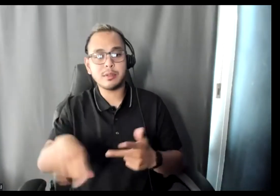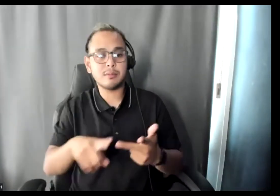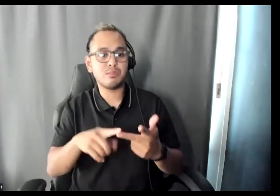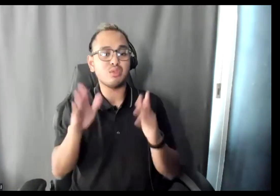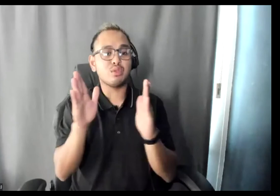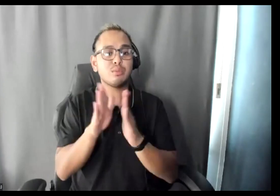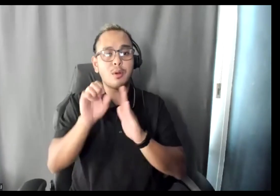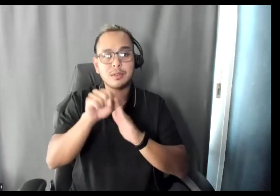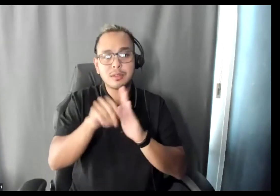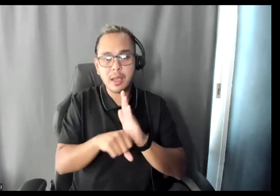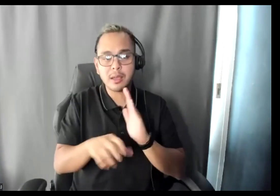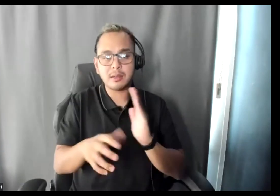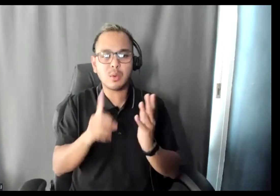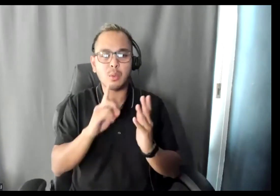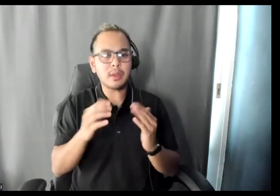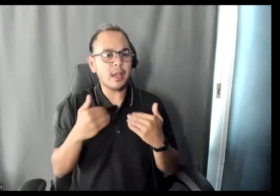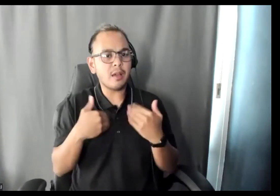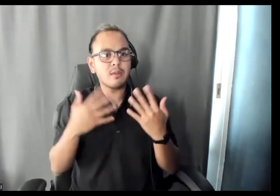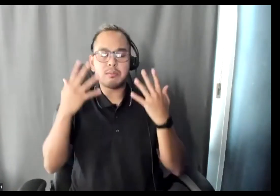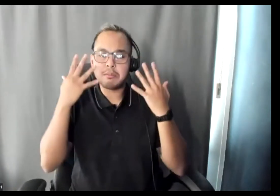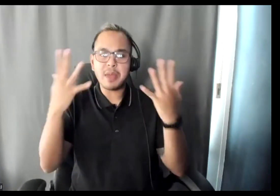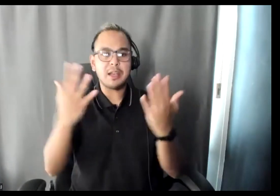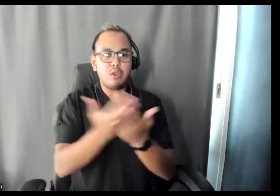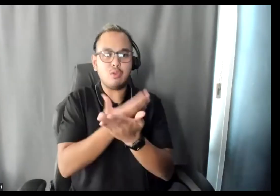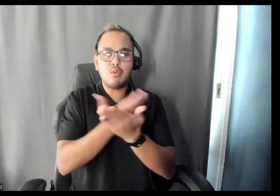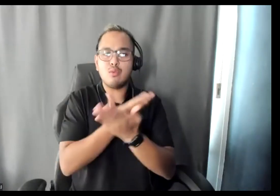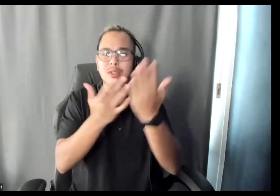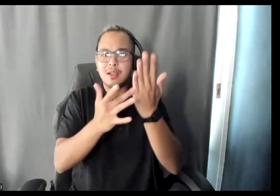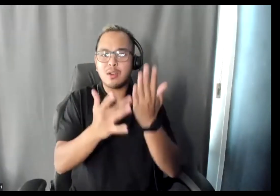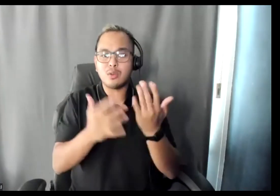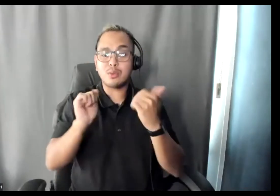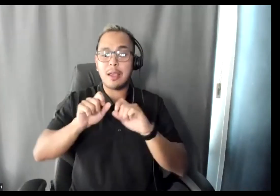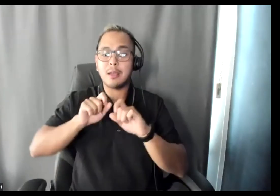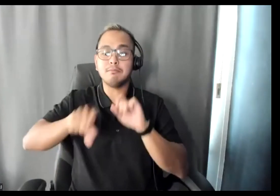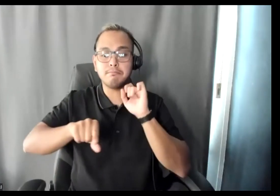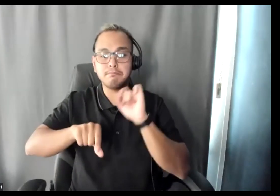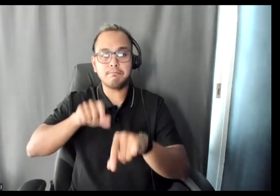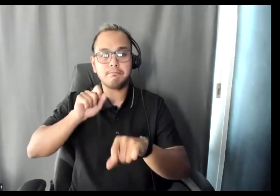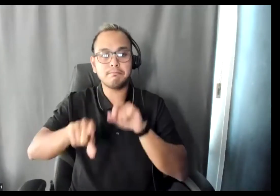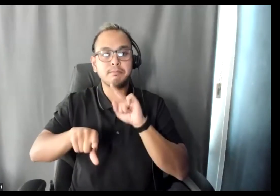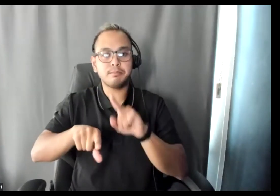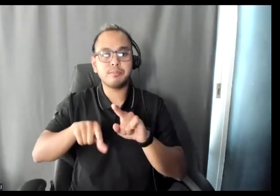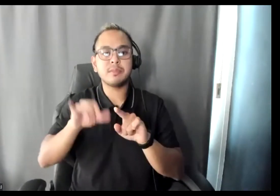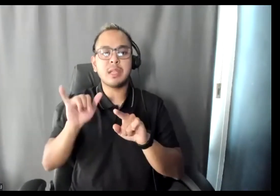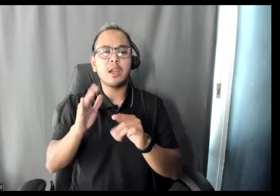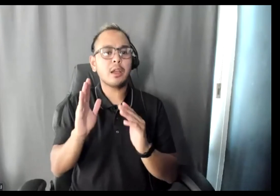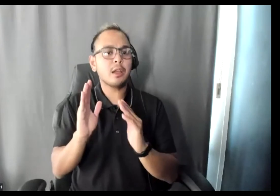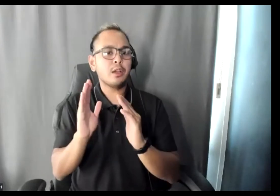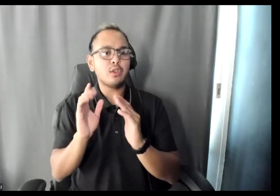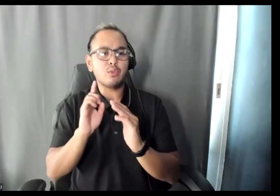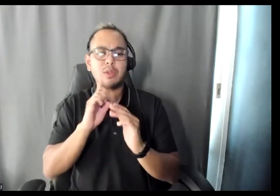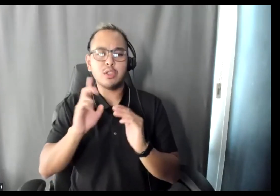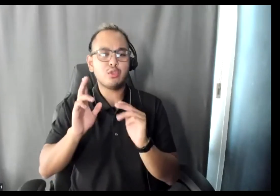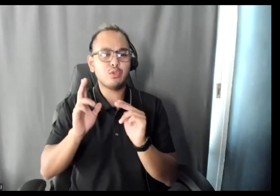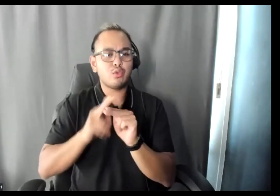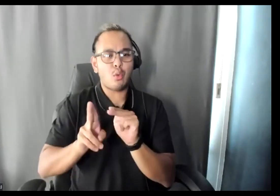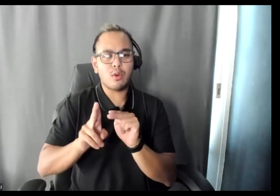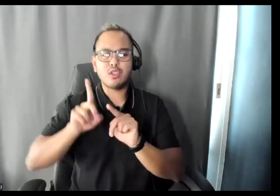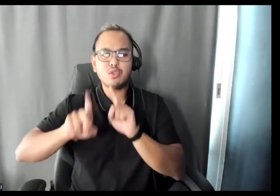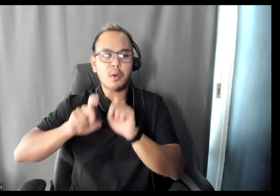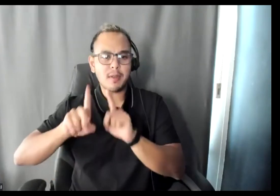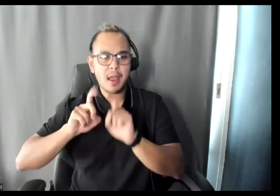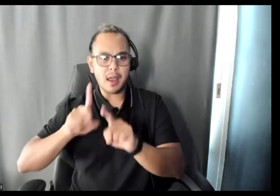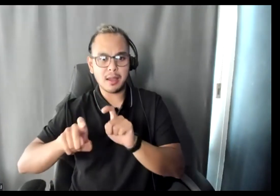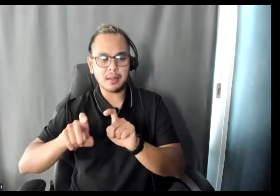so we have some pretty novel technologies where we can essentially send out a really, really, really short survey